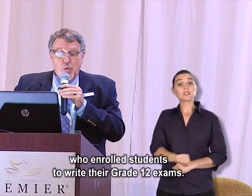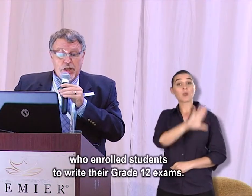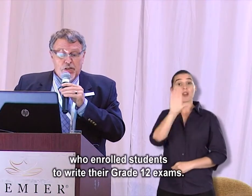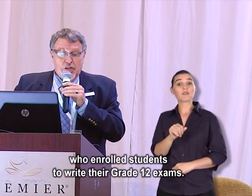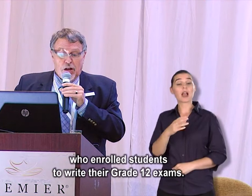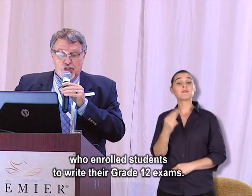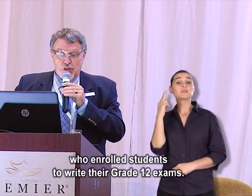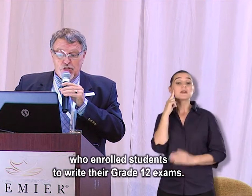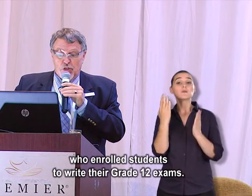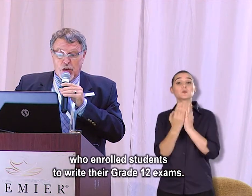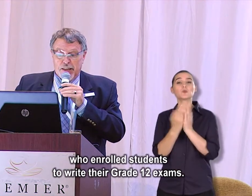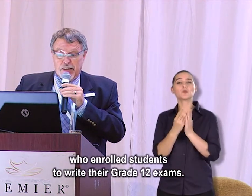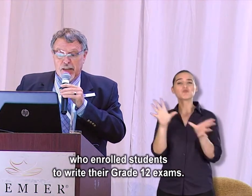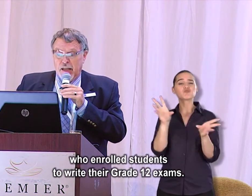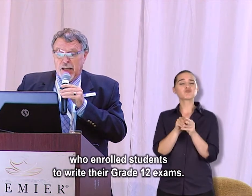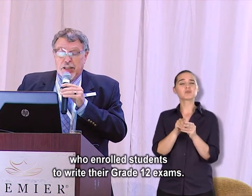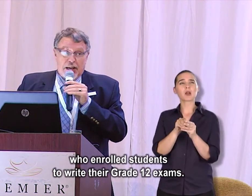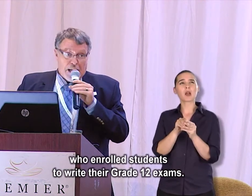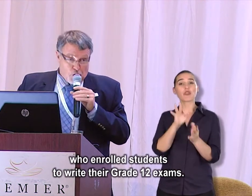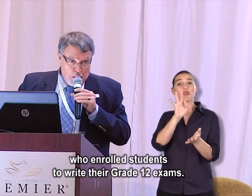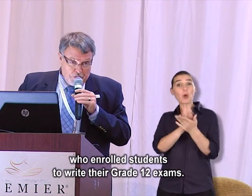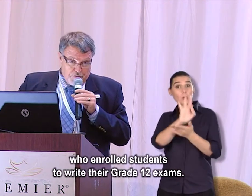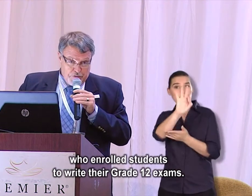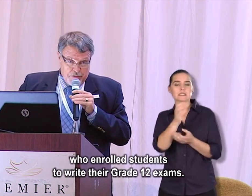who enrolled students to write the grade 12